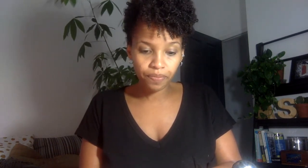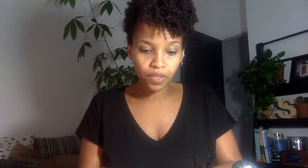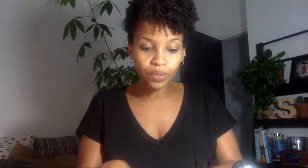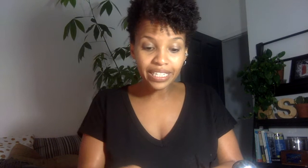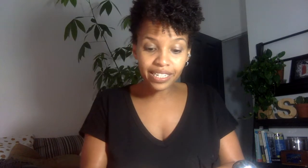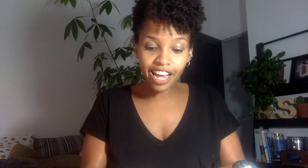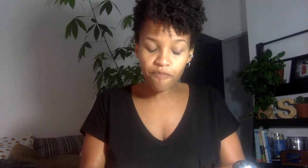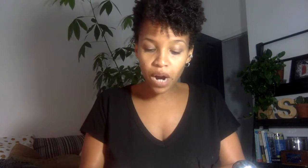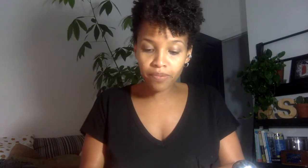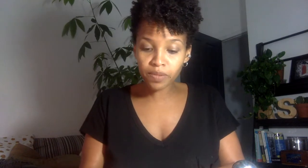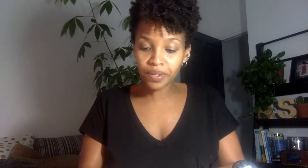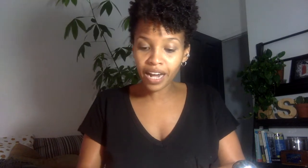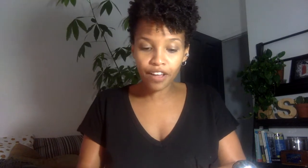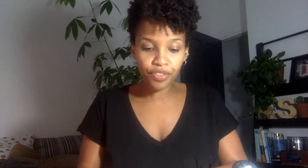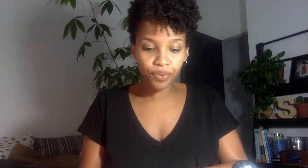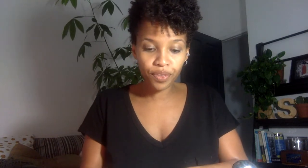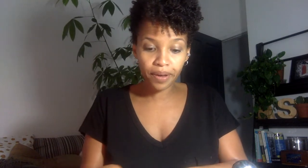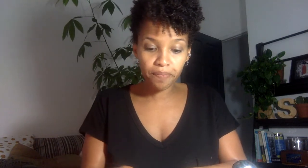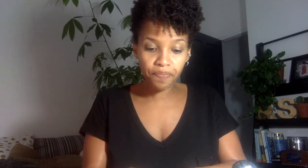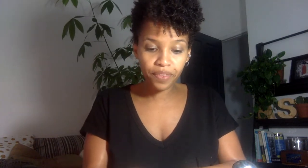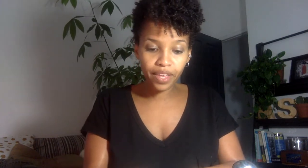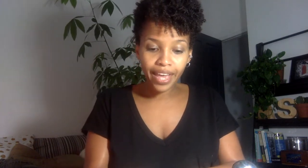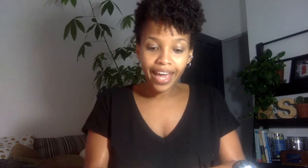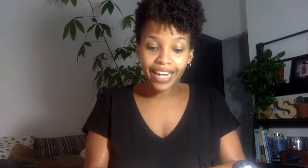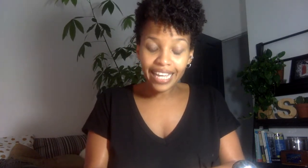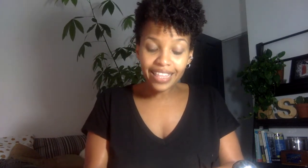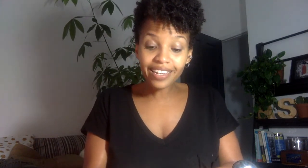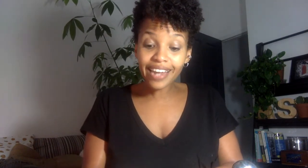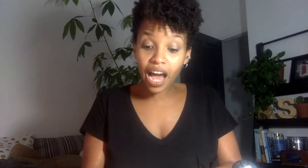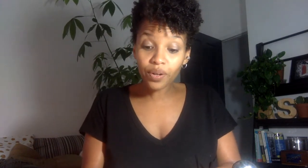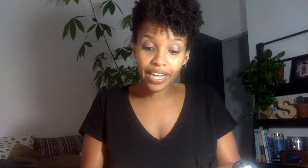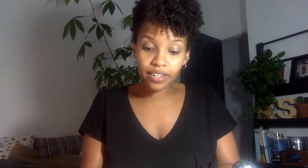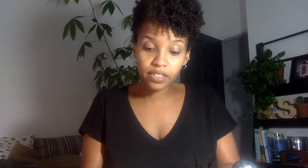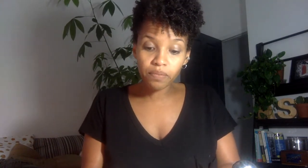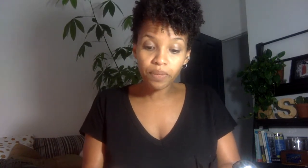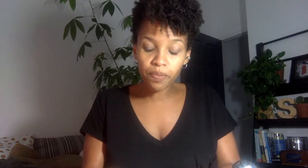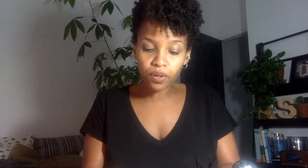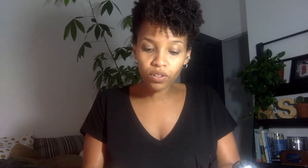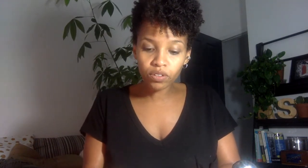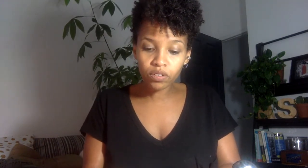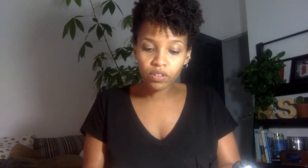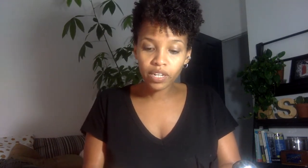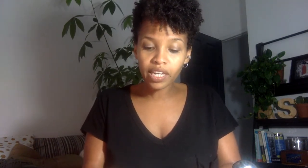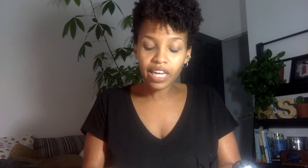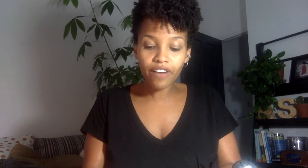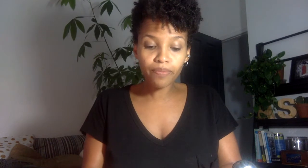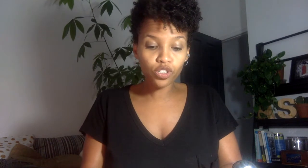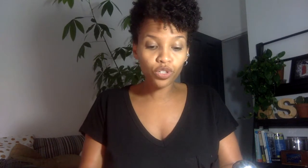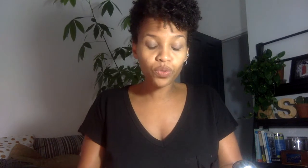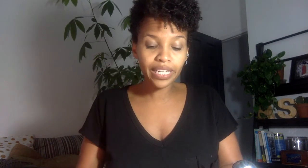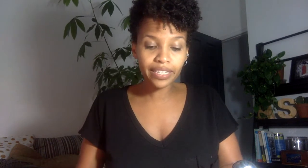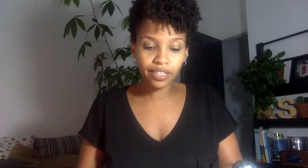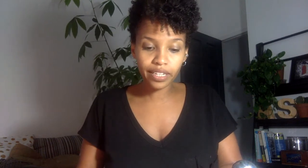We did have problems, but we got through them. And I think nowadays people give up too